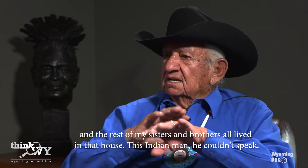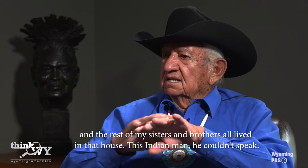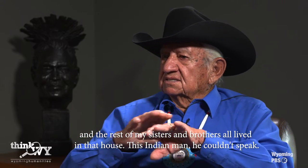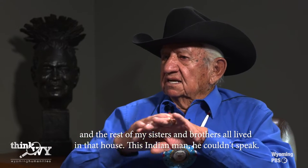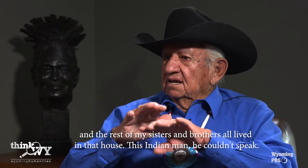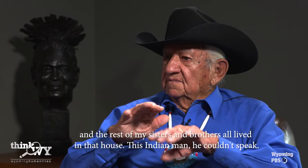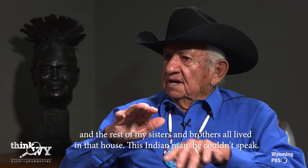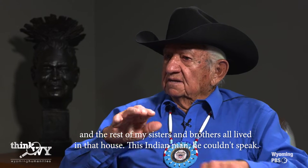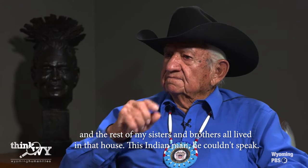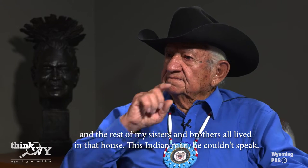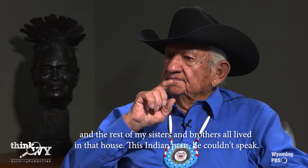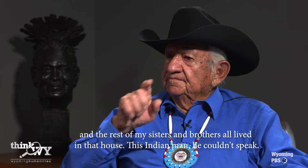This Indian man,